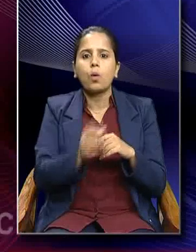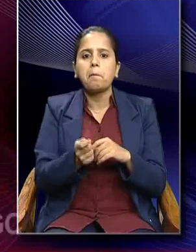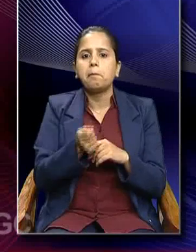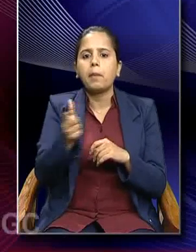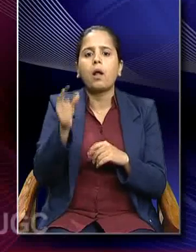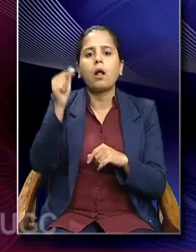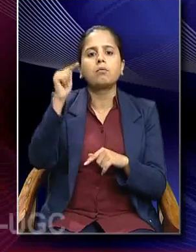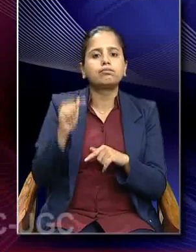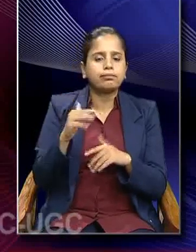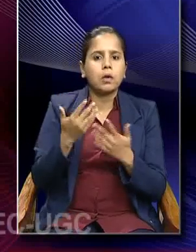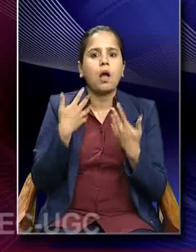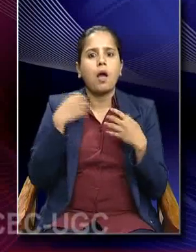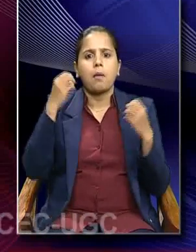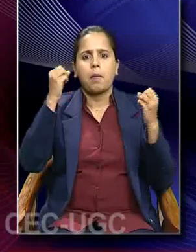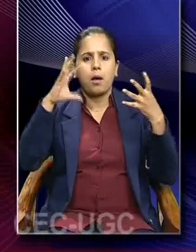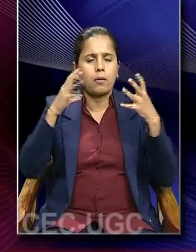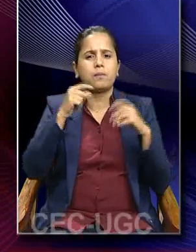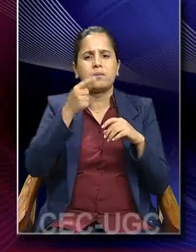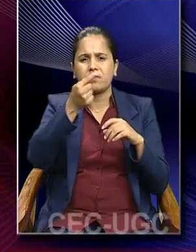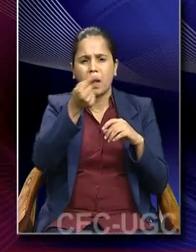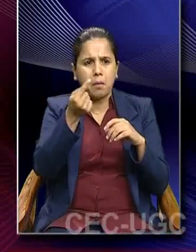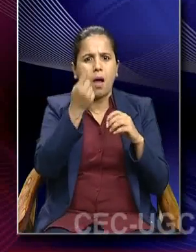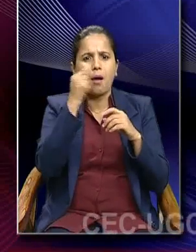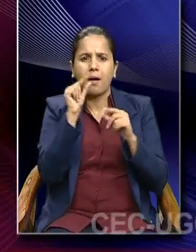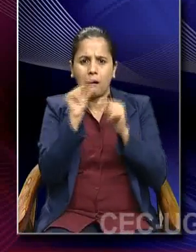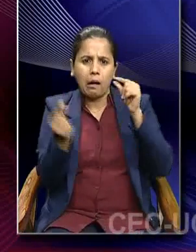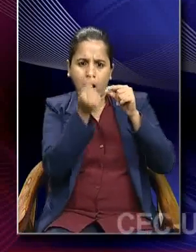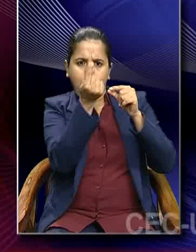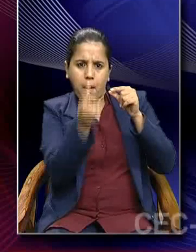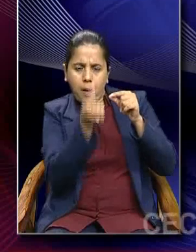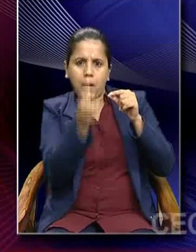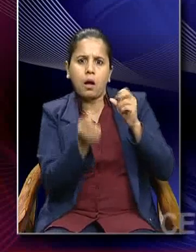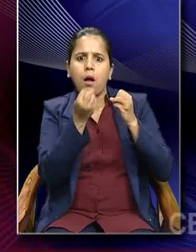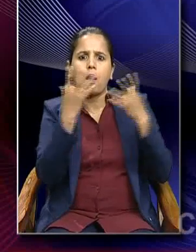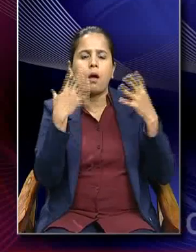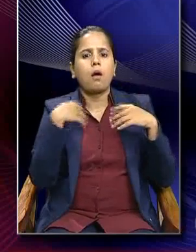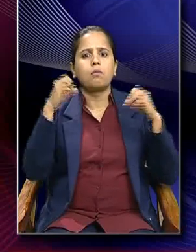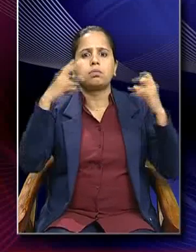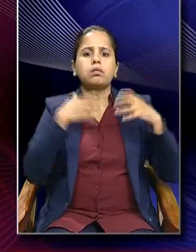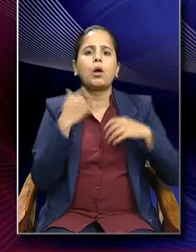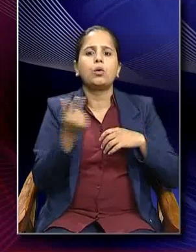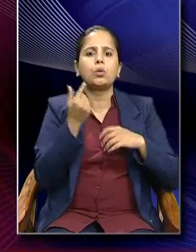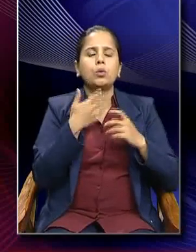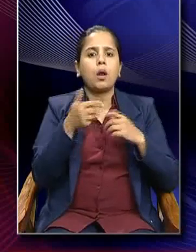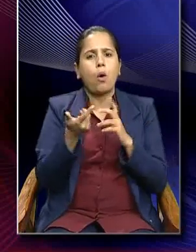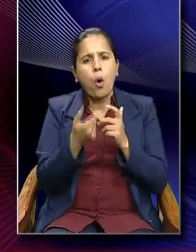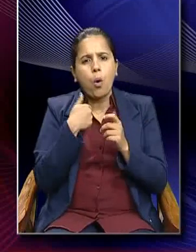mechanical jerks or anything like that, and then stopping of the meters by remote control,